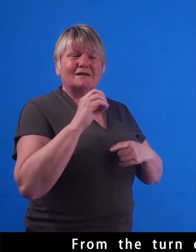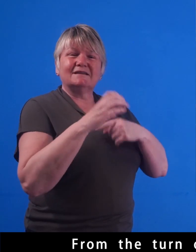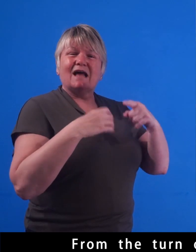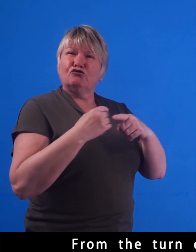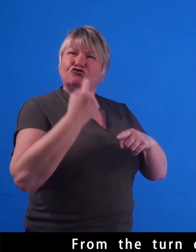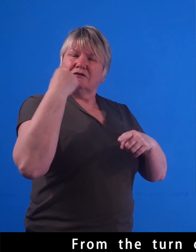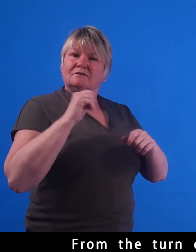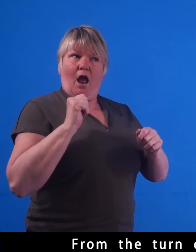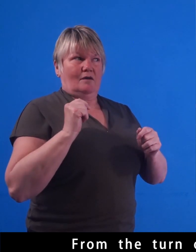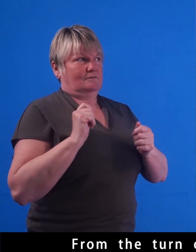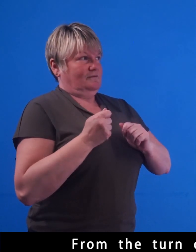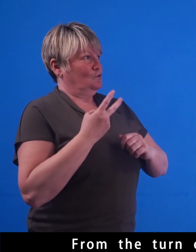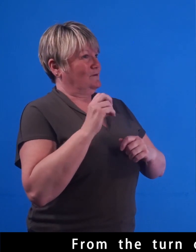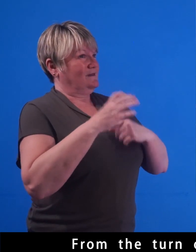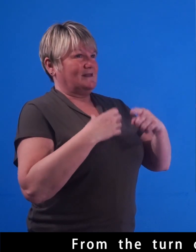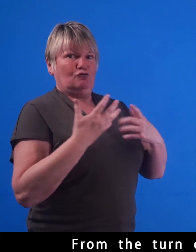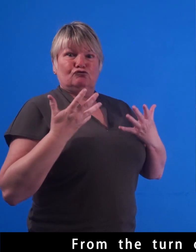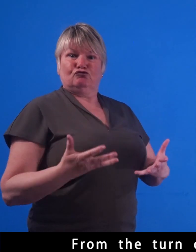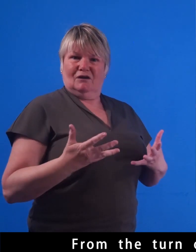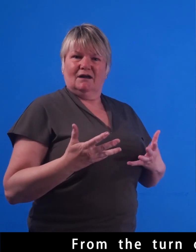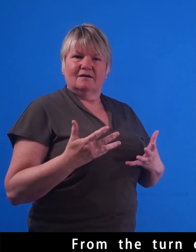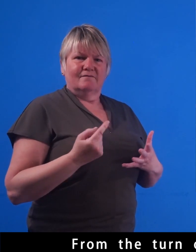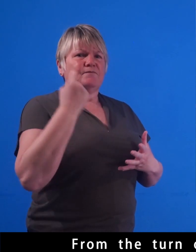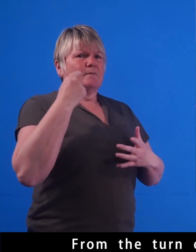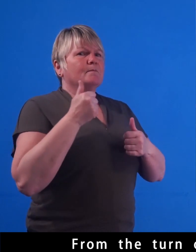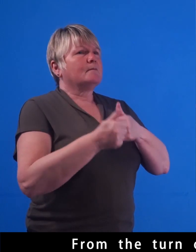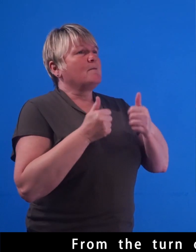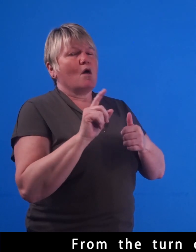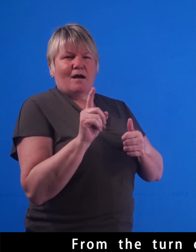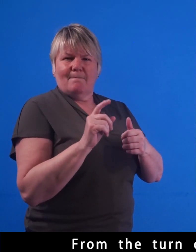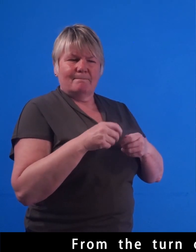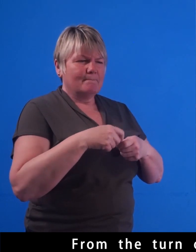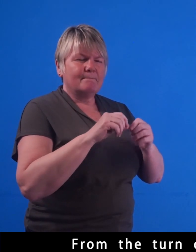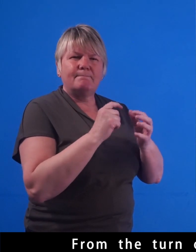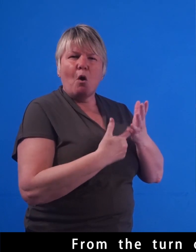From the turn of the 20th century, when board games were particularly popular,